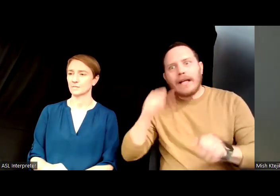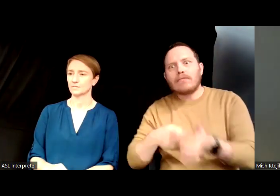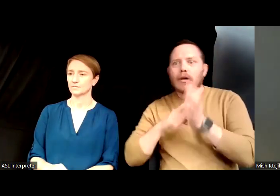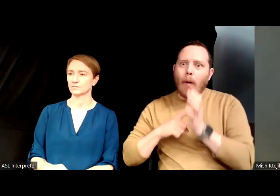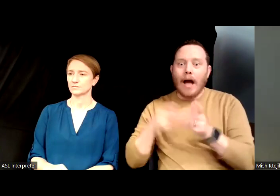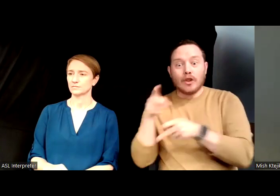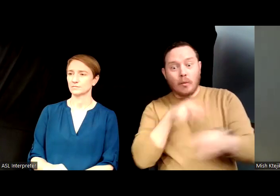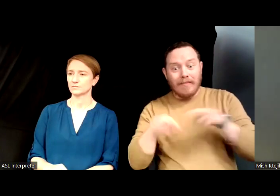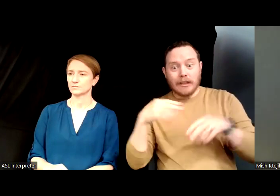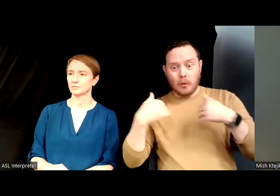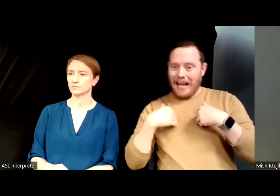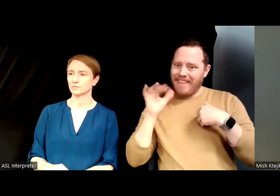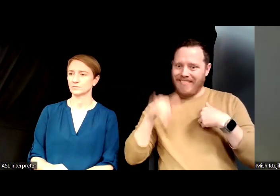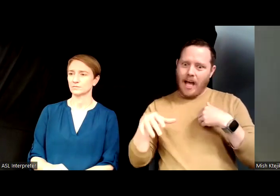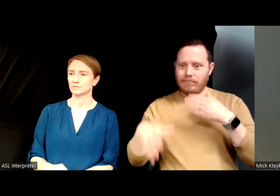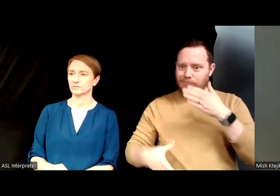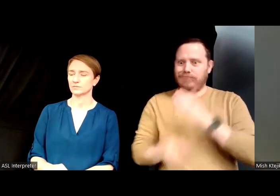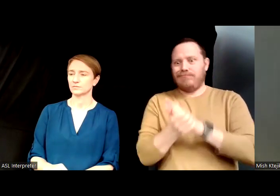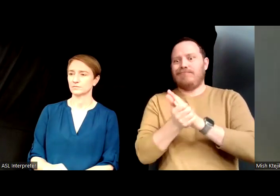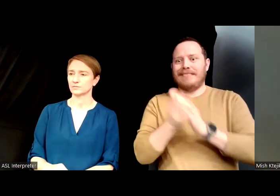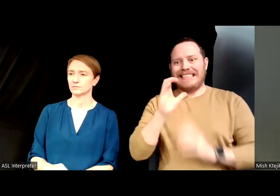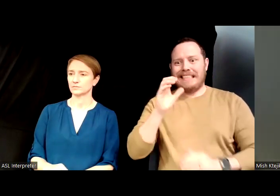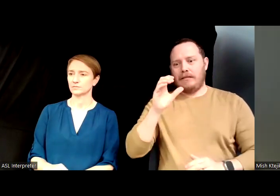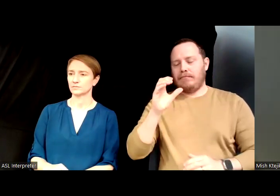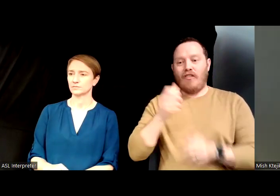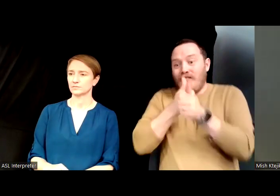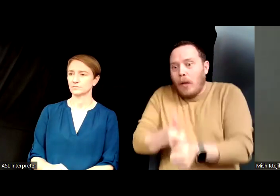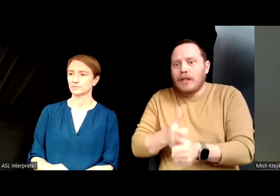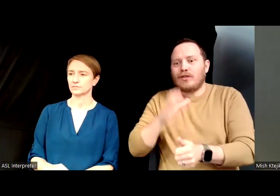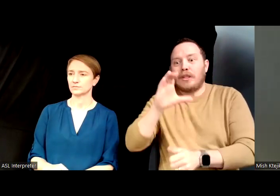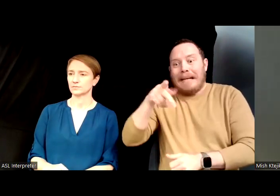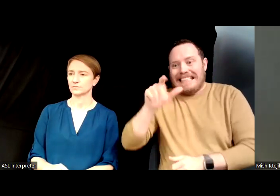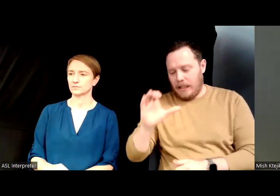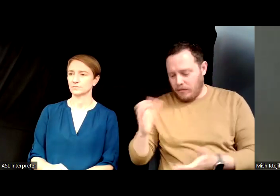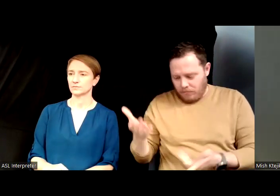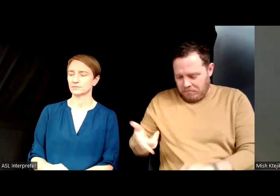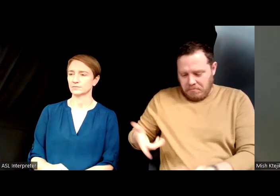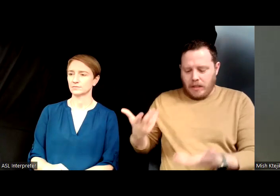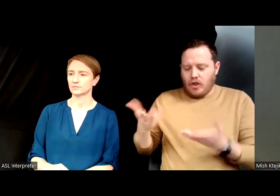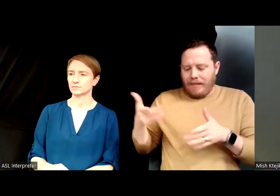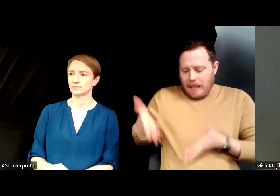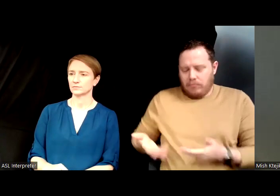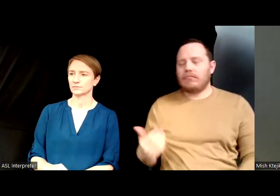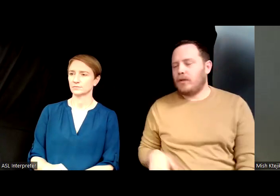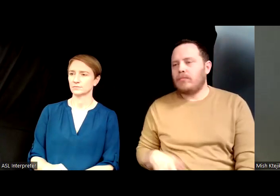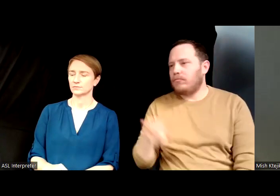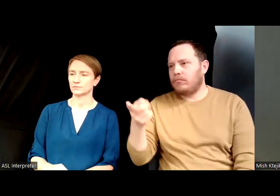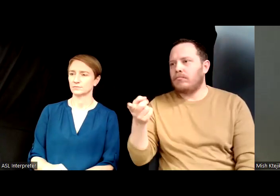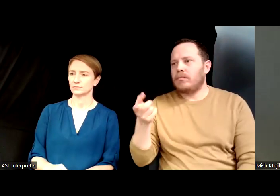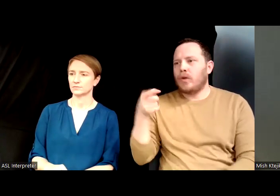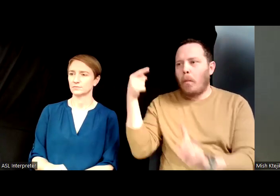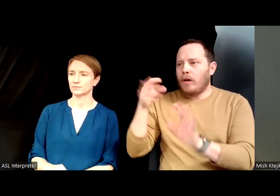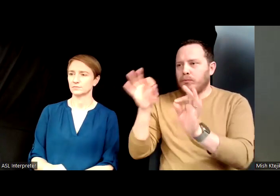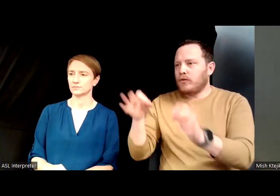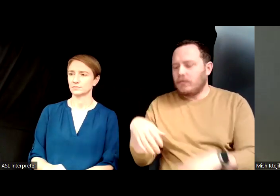out this line, because I'm thinking if we're requiring supervision, then shouldn't we say